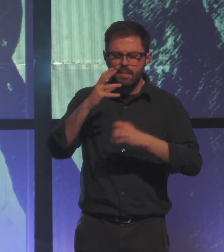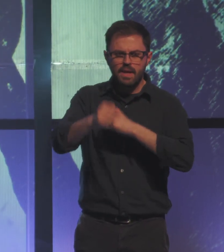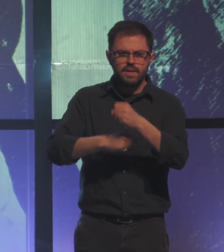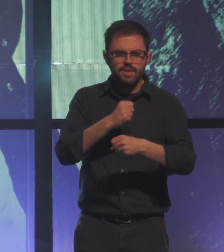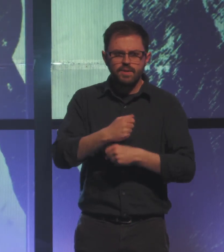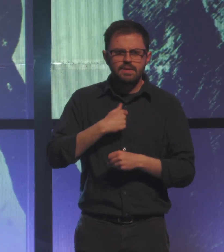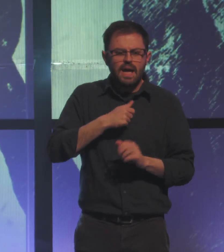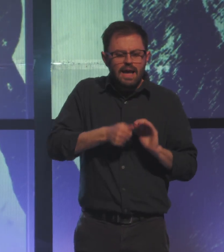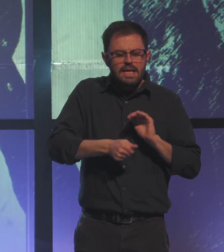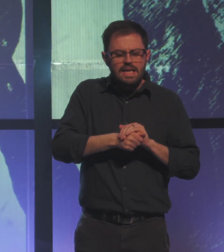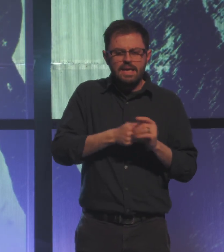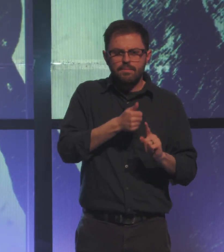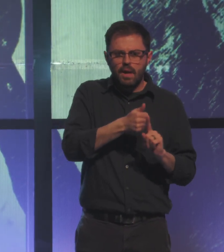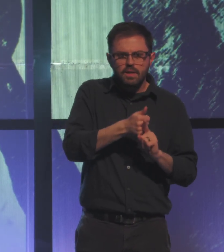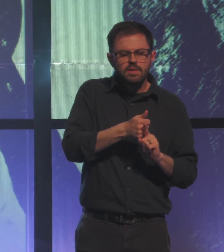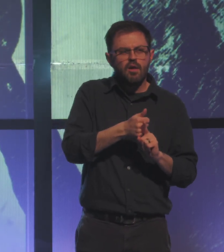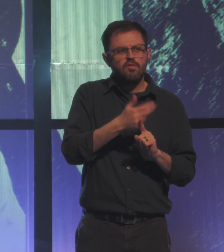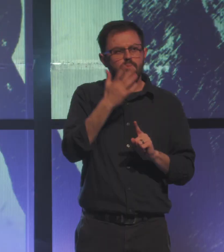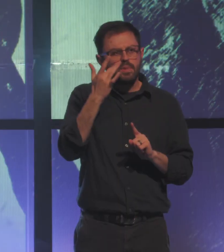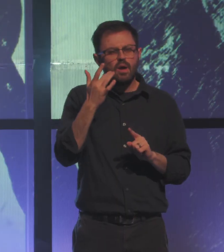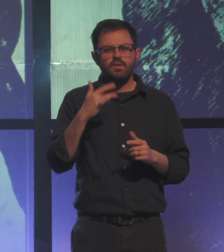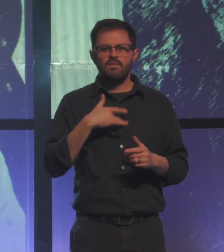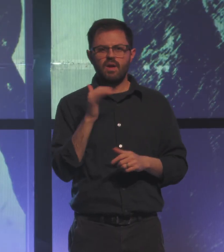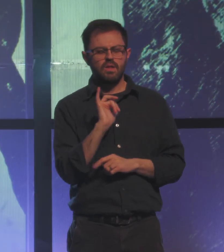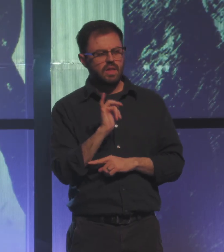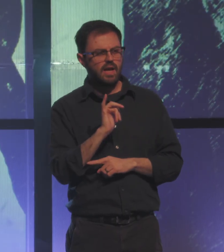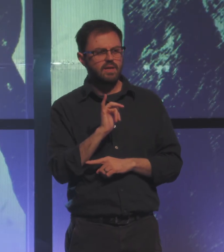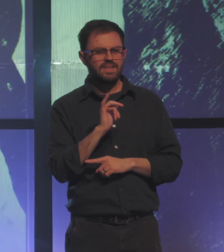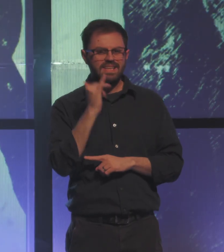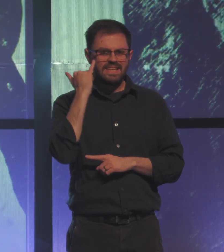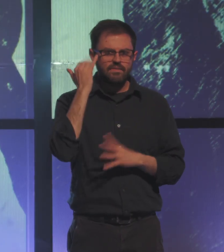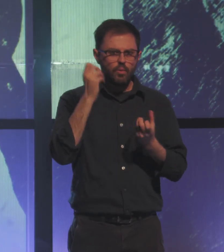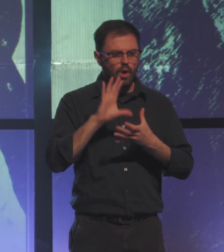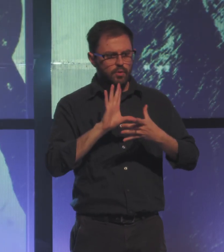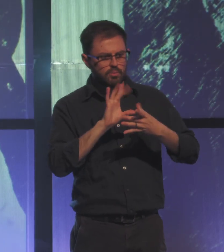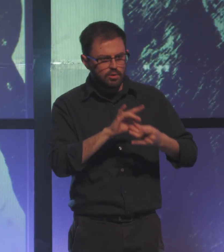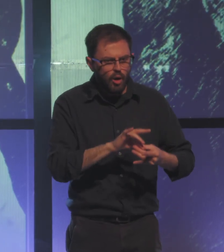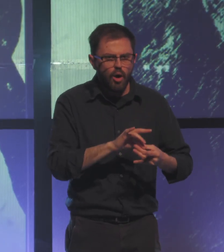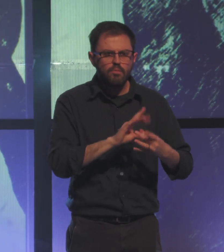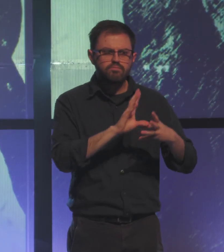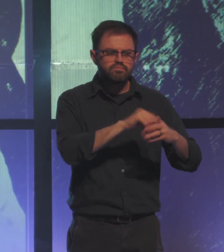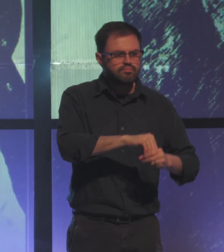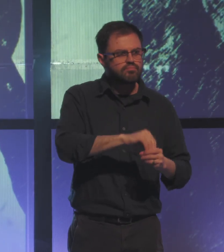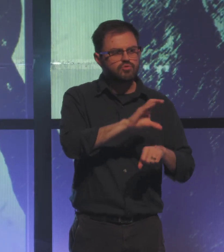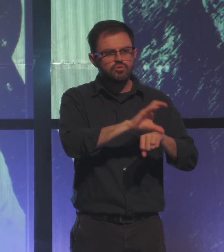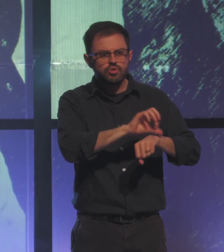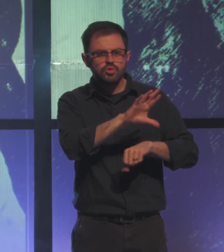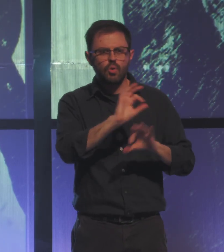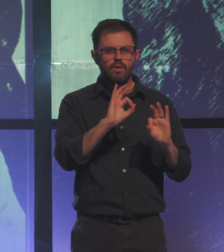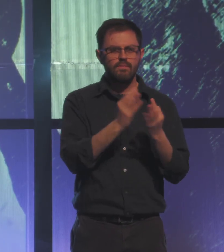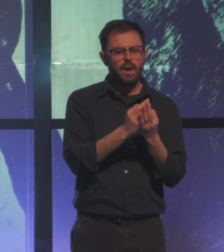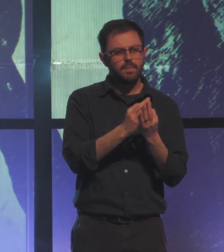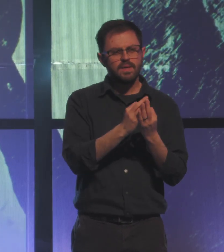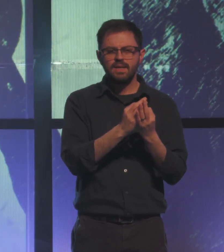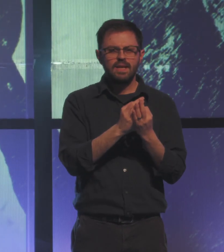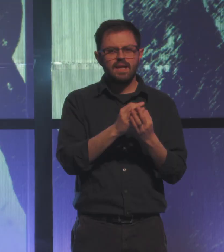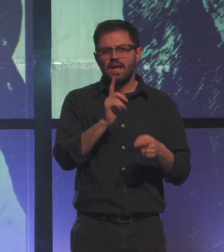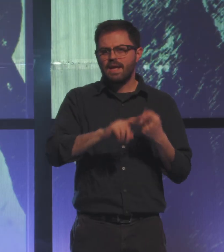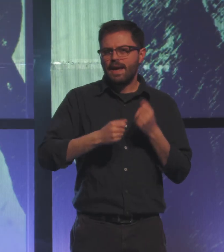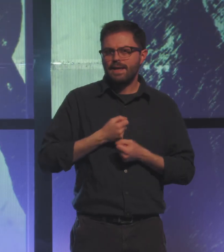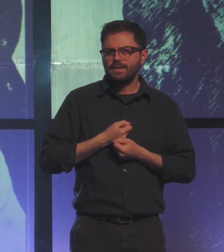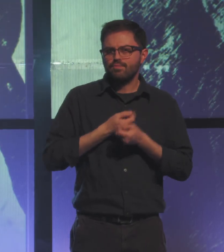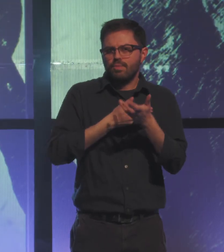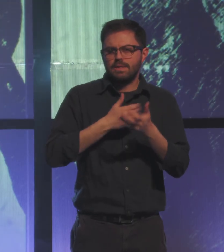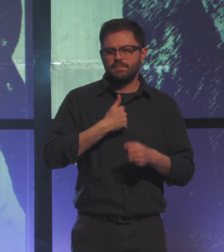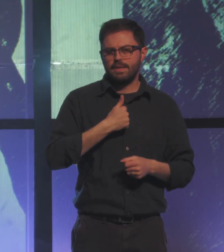could belong within my family, within church communities, within so many spaces. Brooke, do not be your authentic self. And so